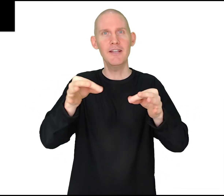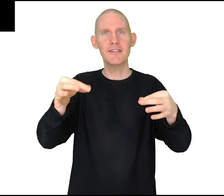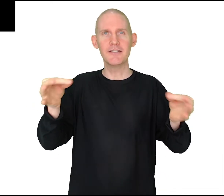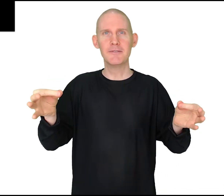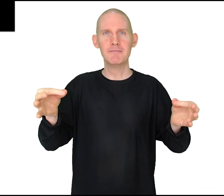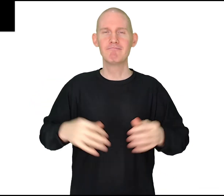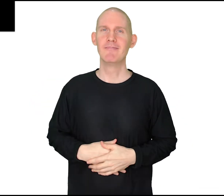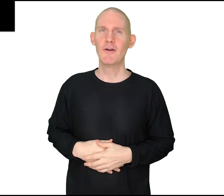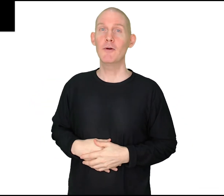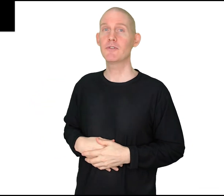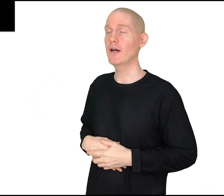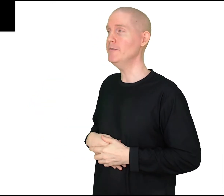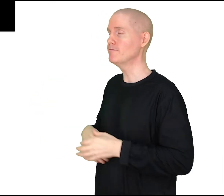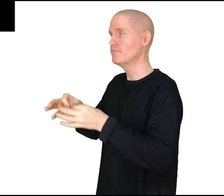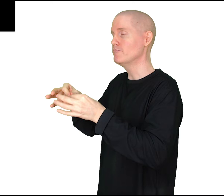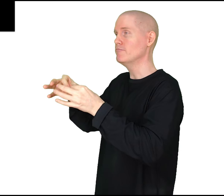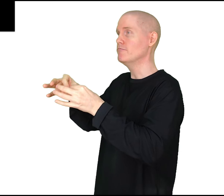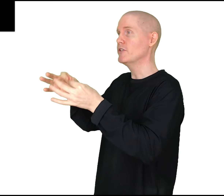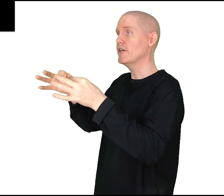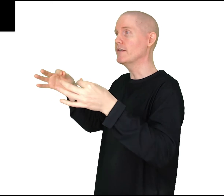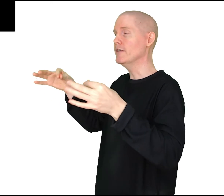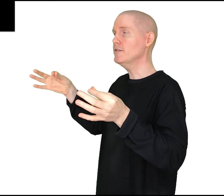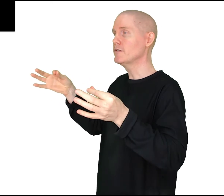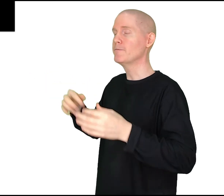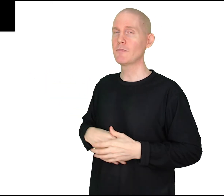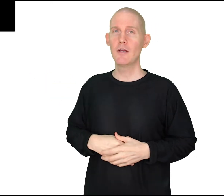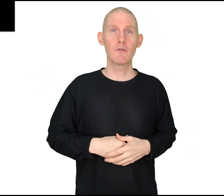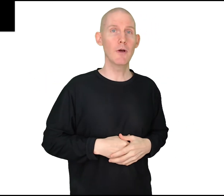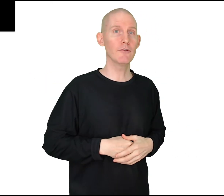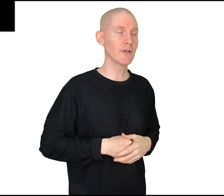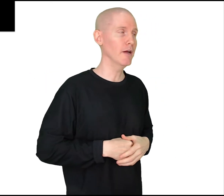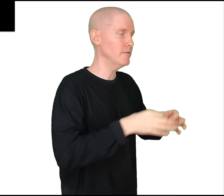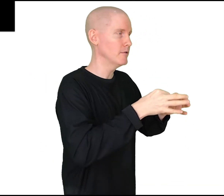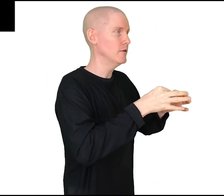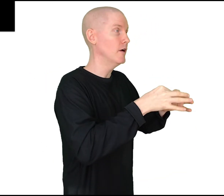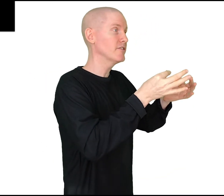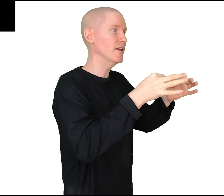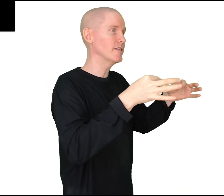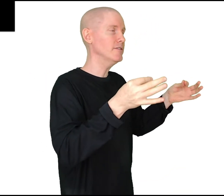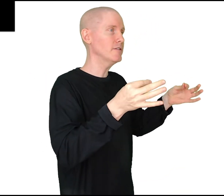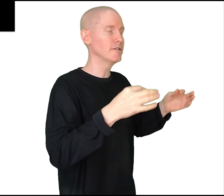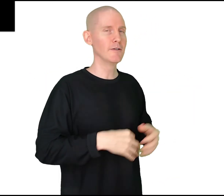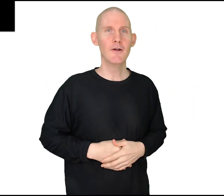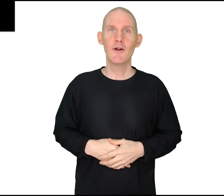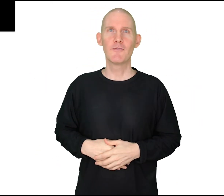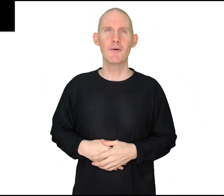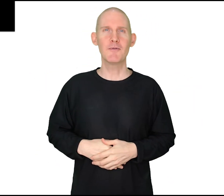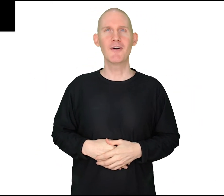Sentence. From the side. Sentence. From the other side. Sentence. From the front